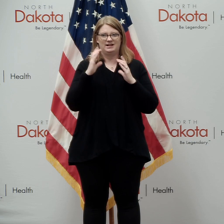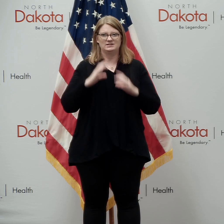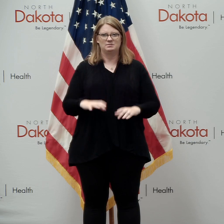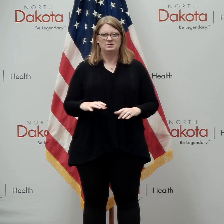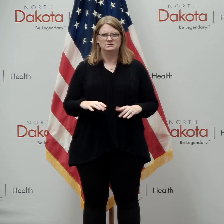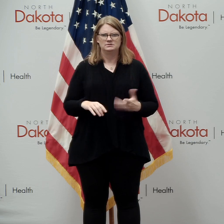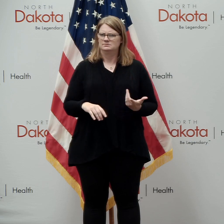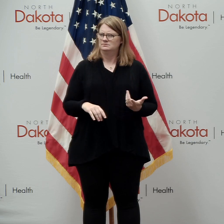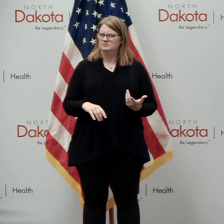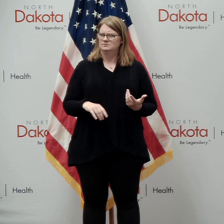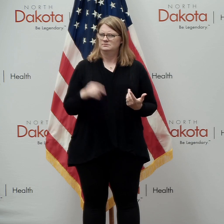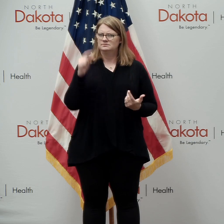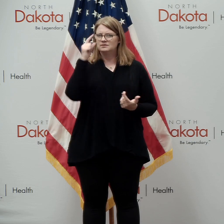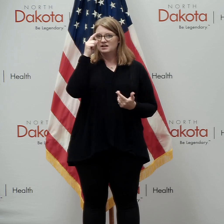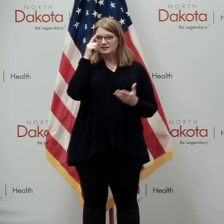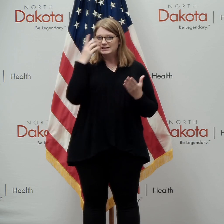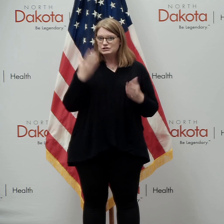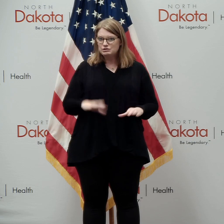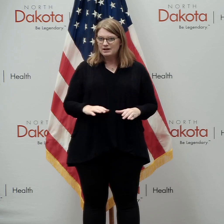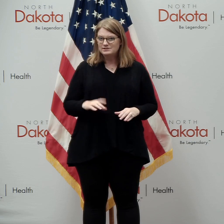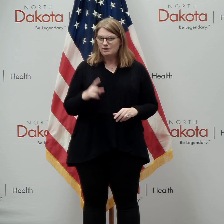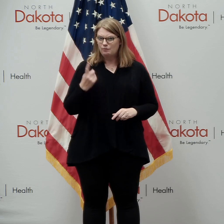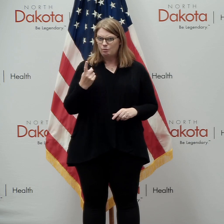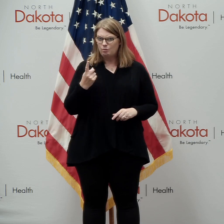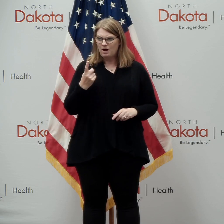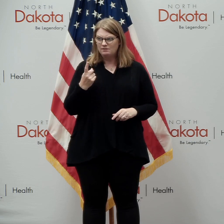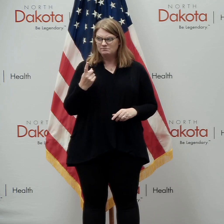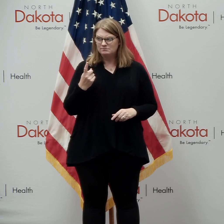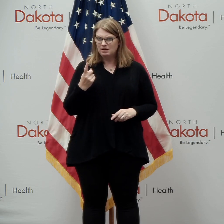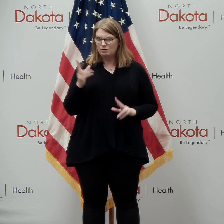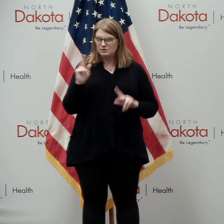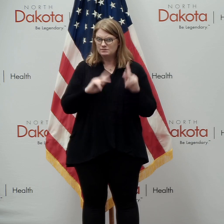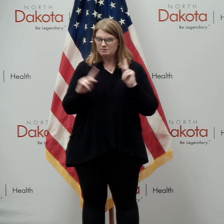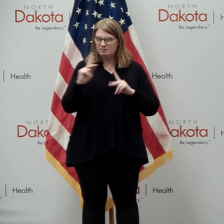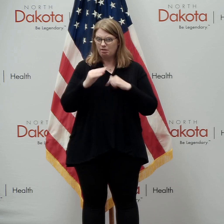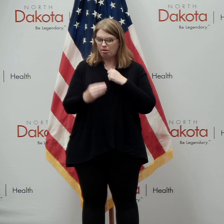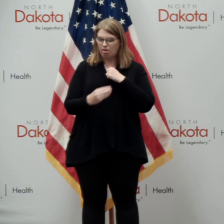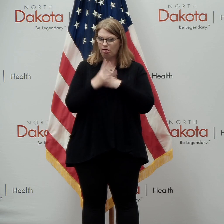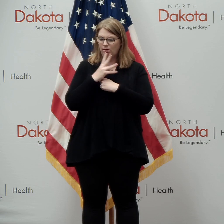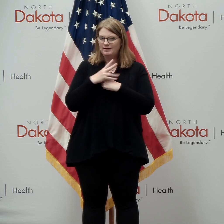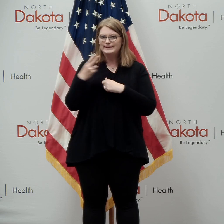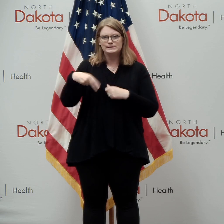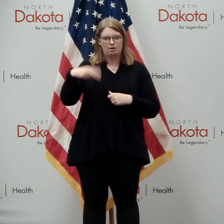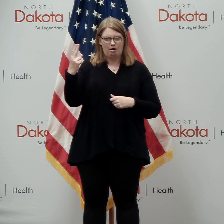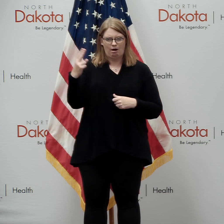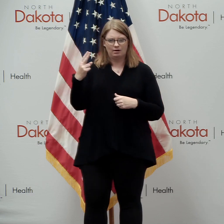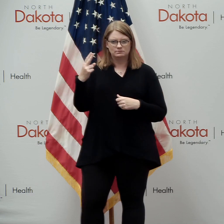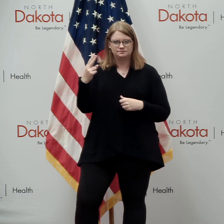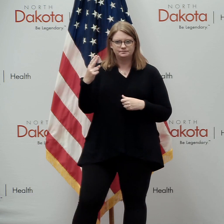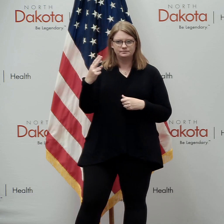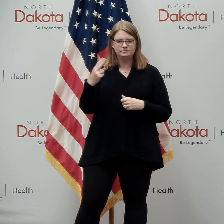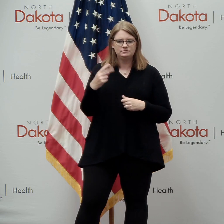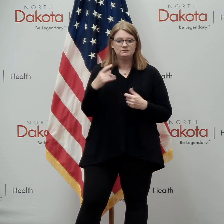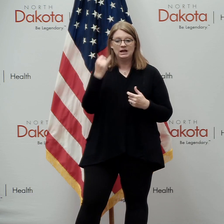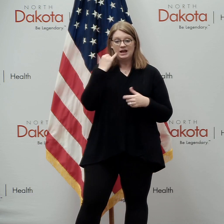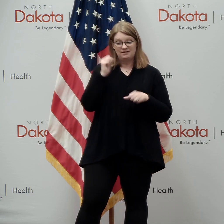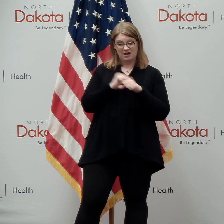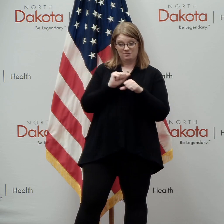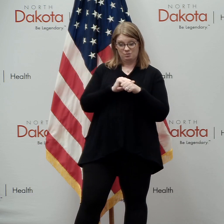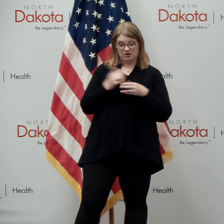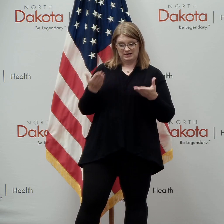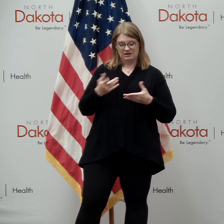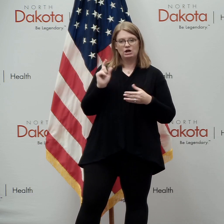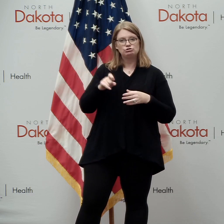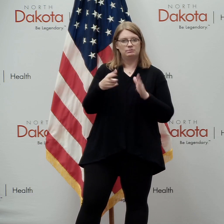the chance of one of those 100 people being a transmitter is quite high. And so, I think that you would probably say, hey, if I'm working in this establishment, I should be